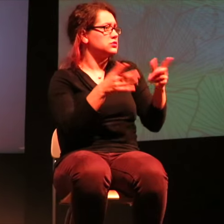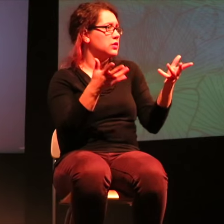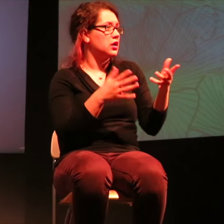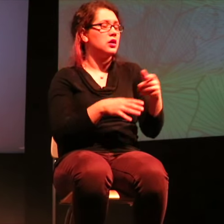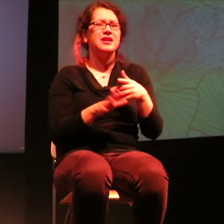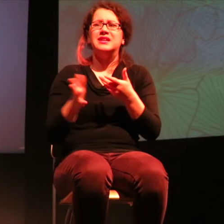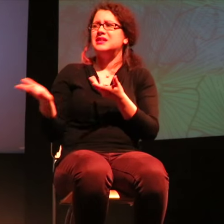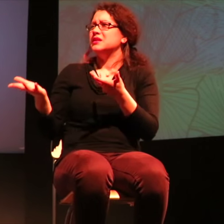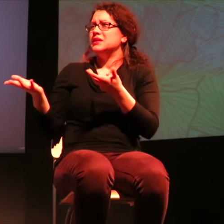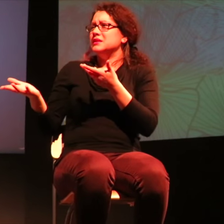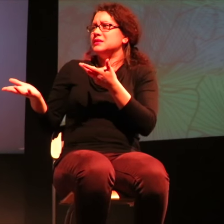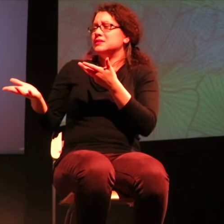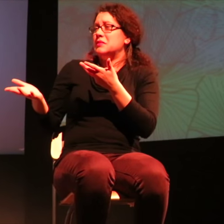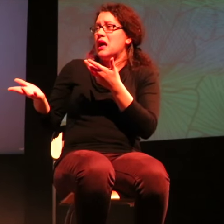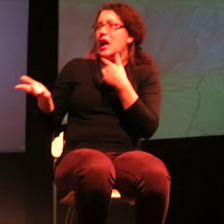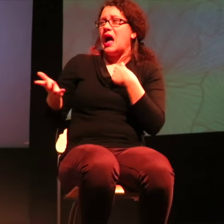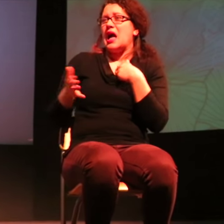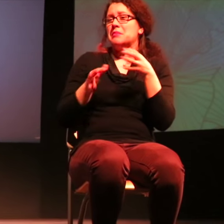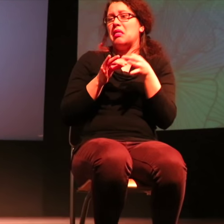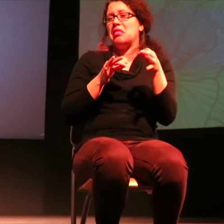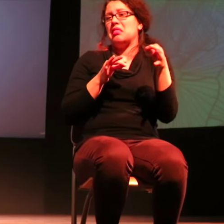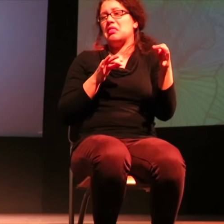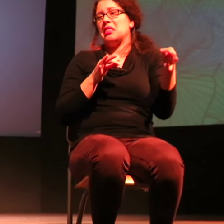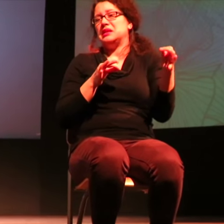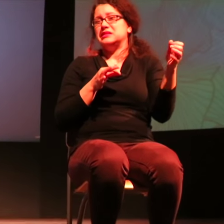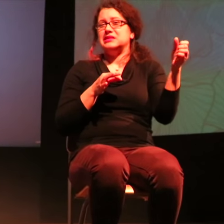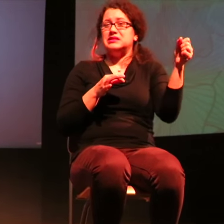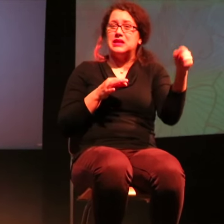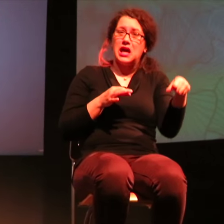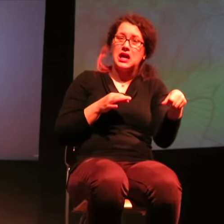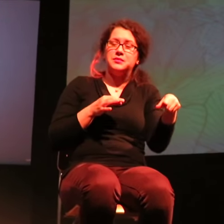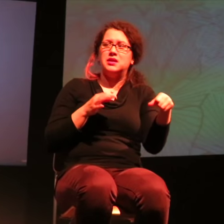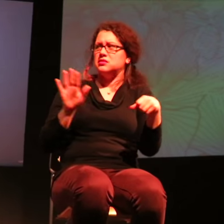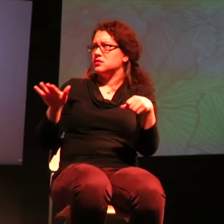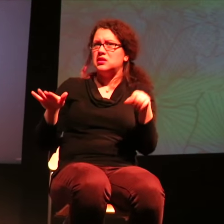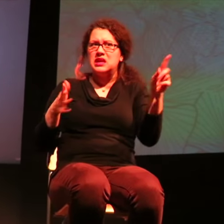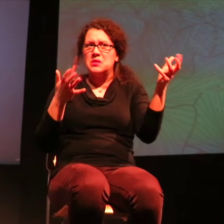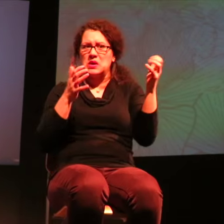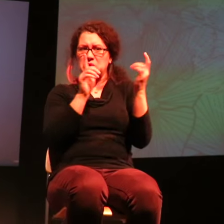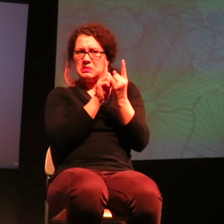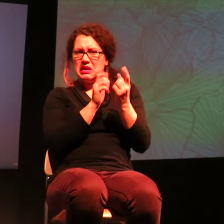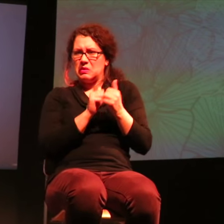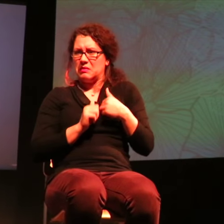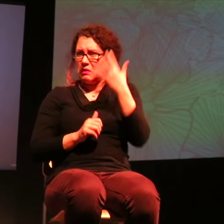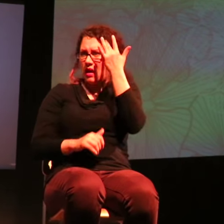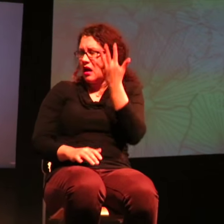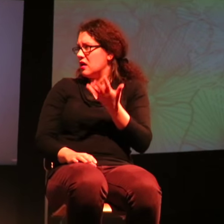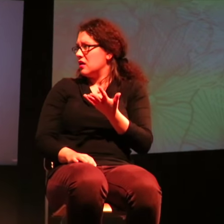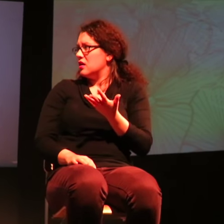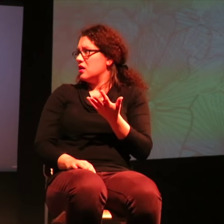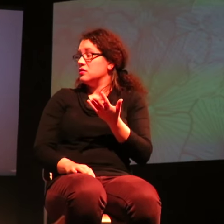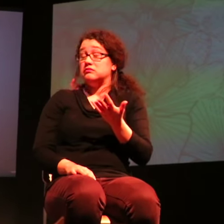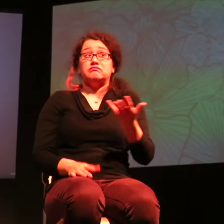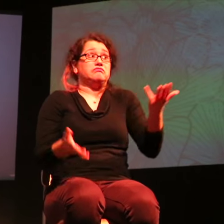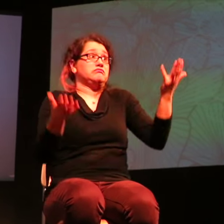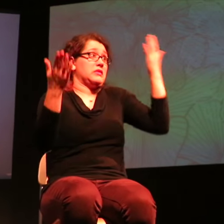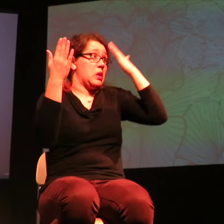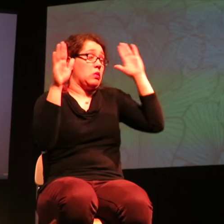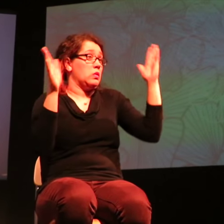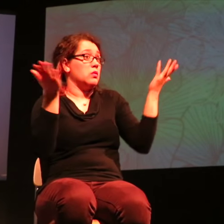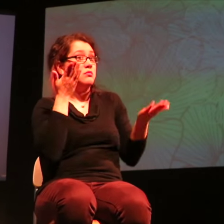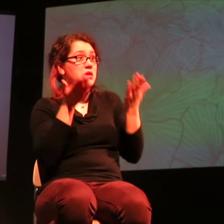goes, well, I kind of reluctantly said yes, but why do you think he wants to meet with me? Well, I